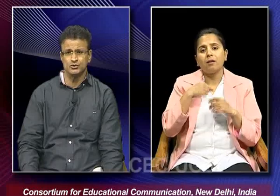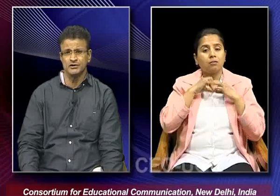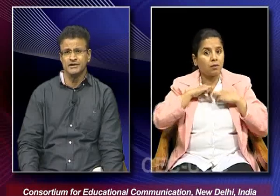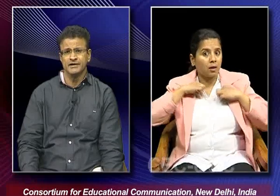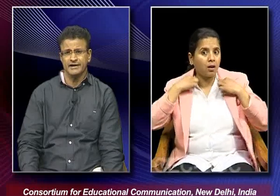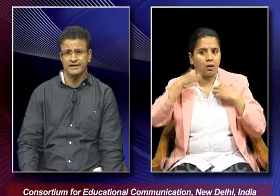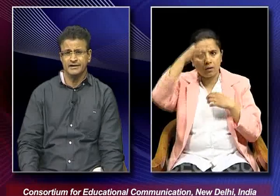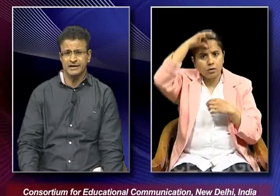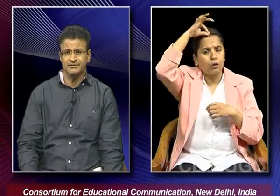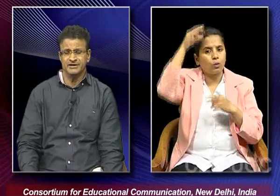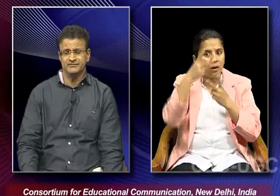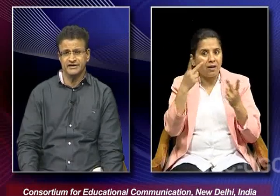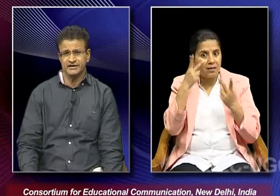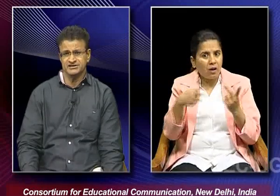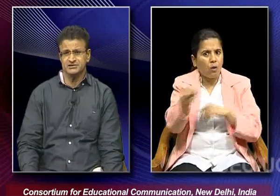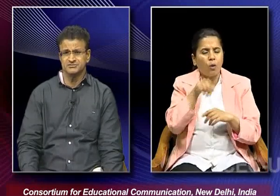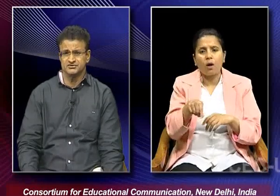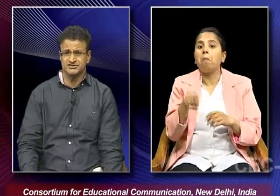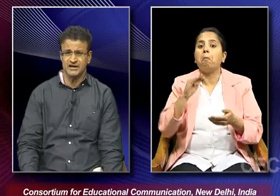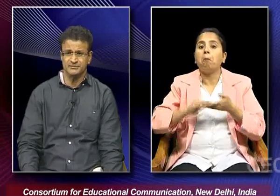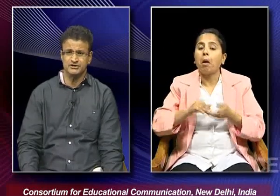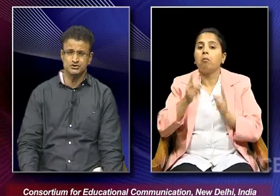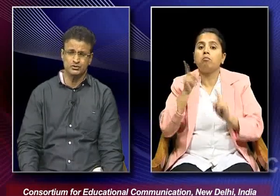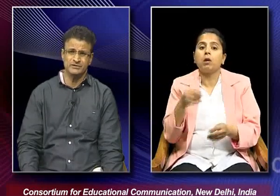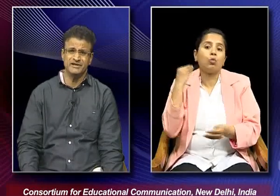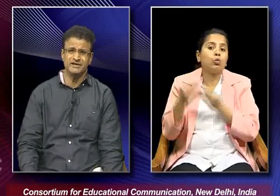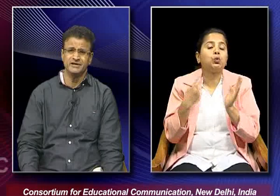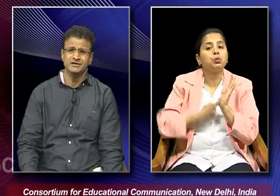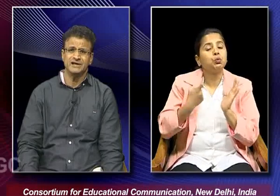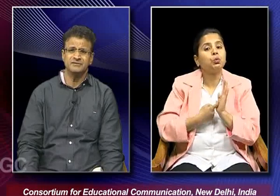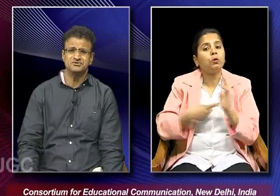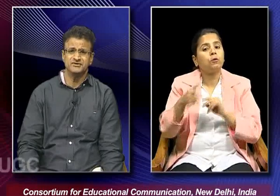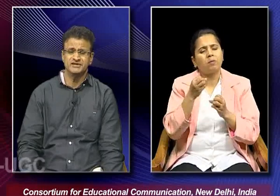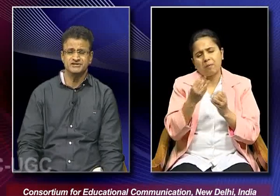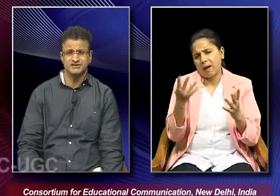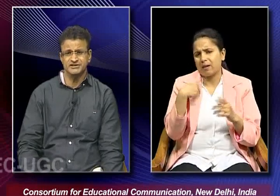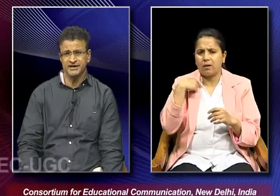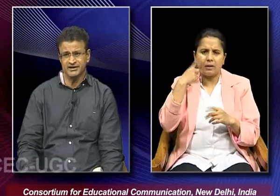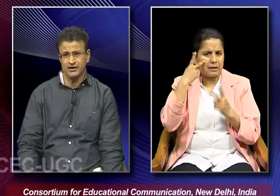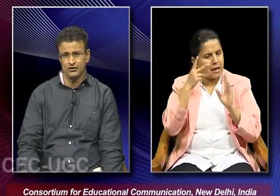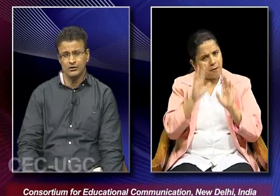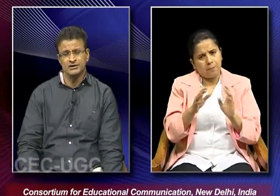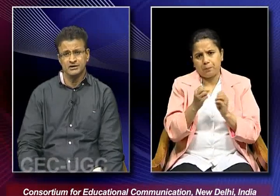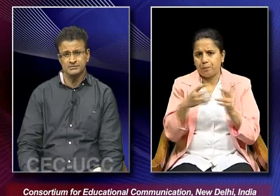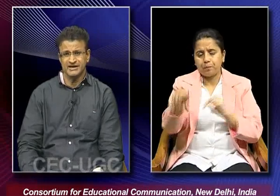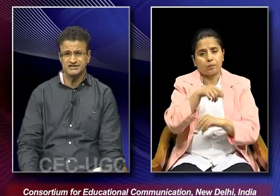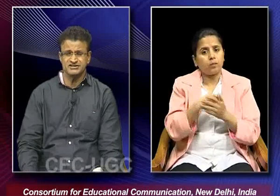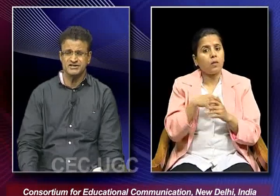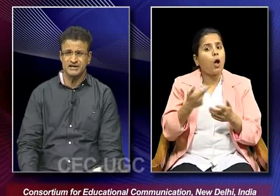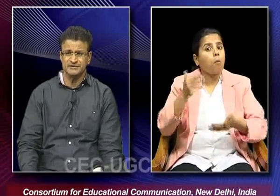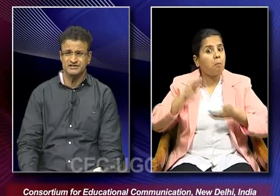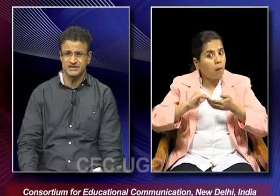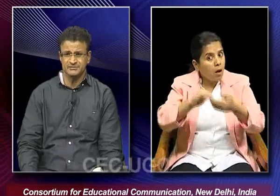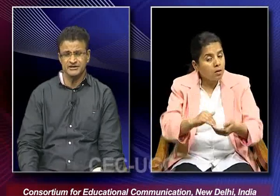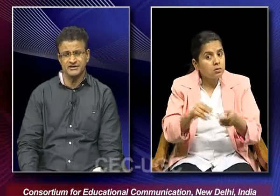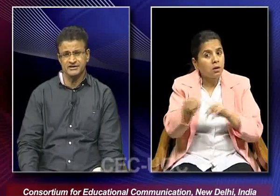Sindoor, and elaborate wedding customs which are being shown. And many times we see that how marriages, they are